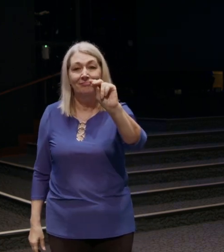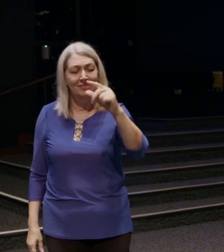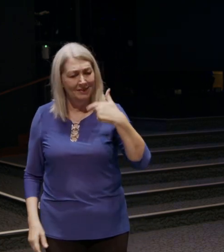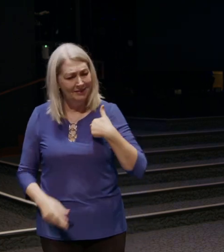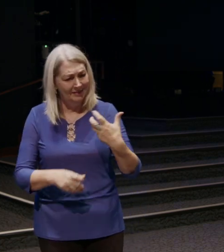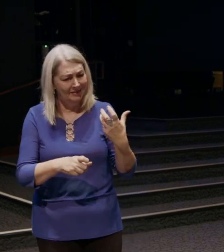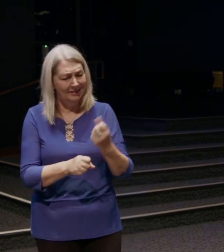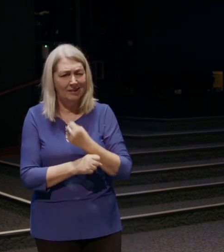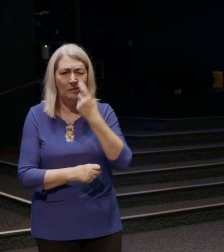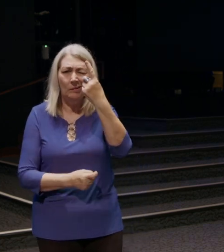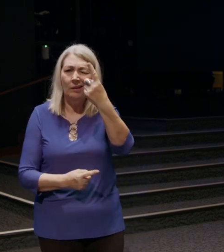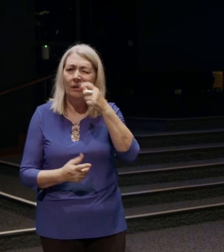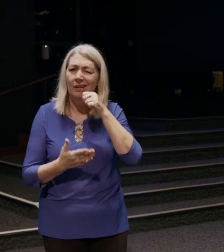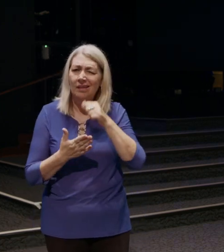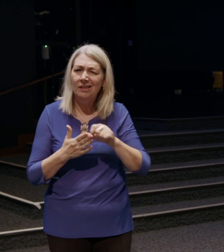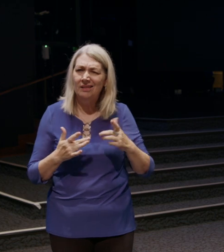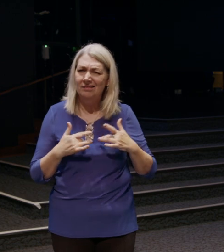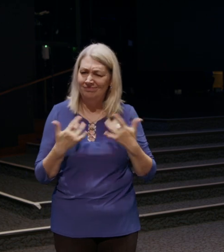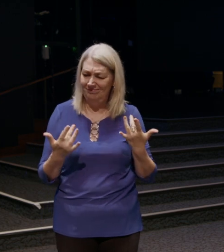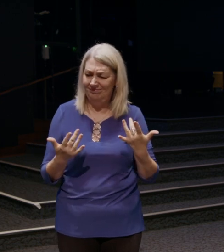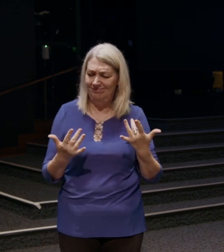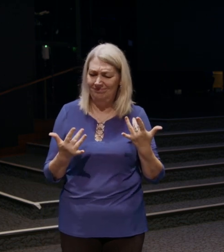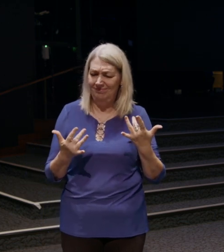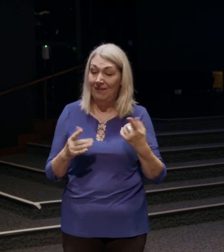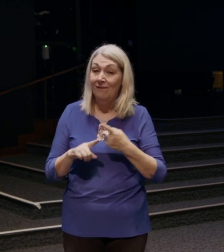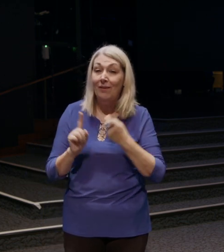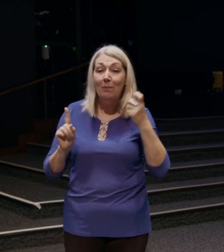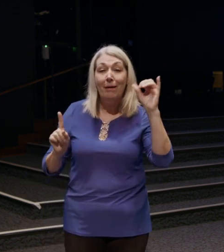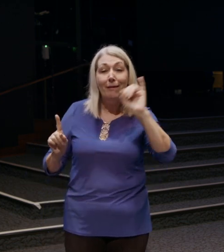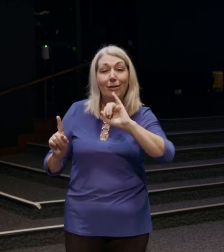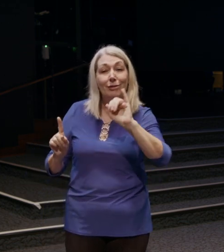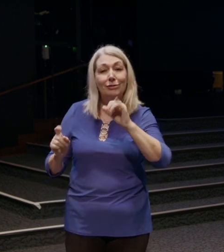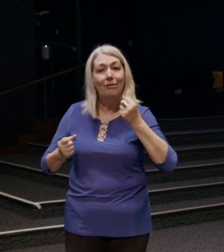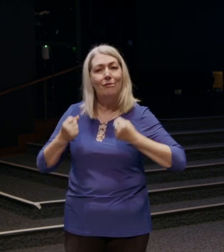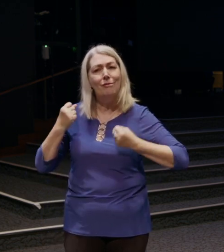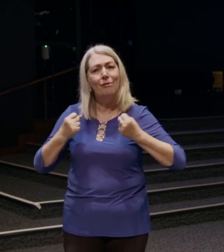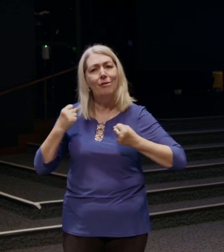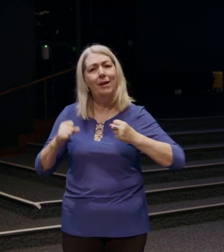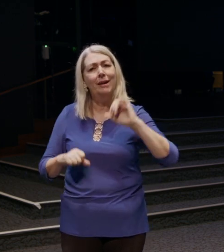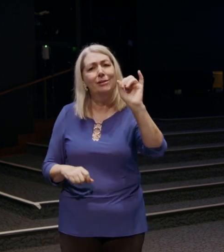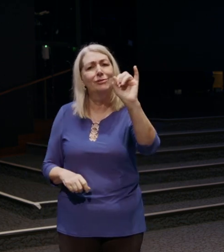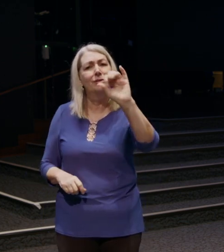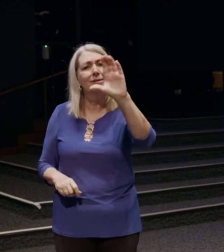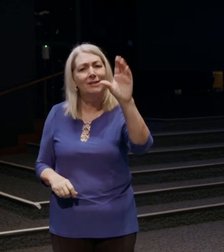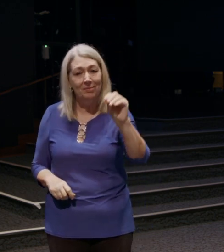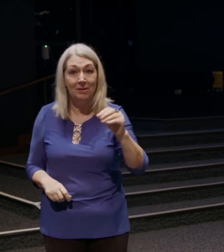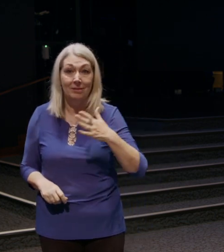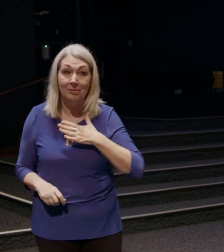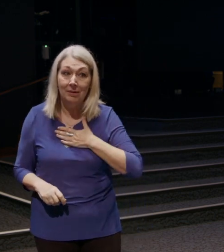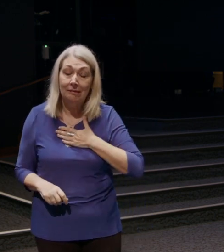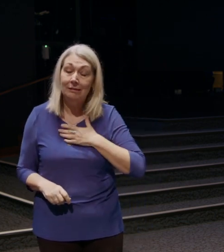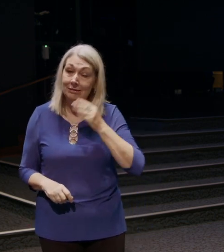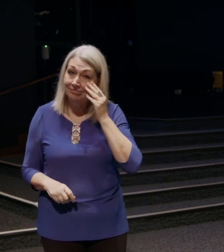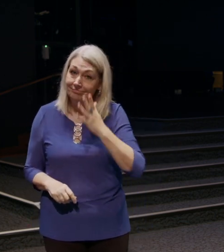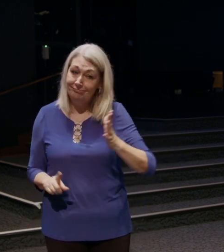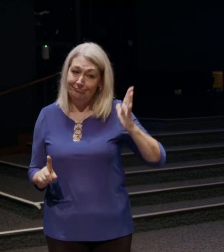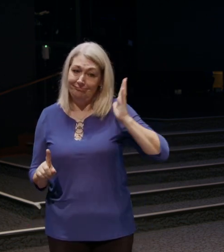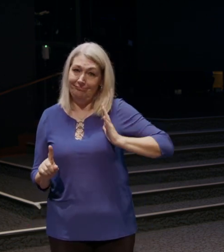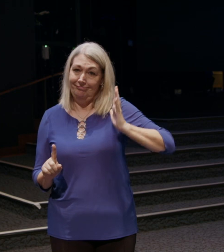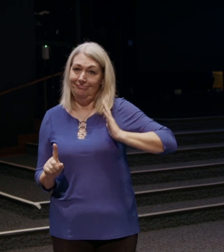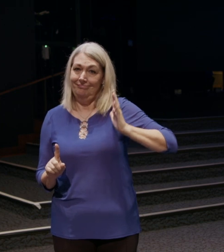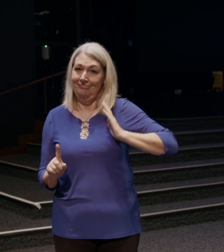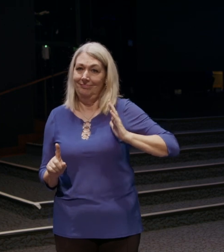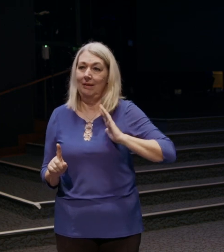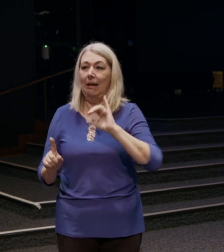It came from my automobile insurance company, my former